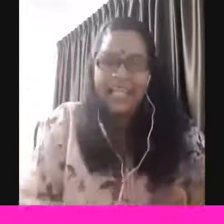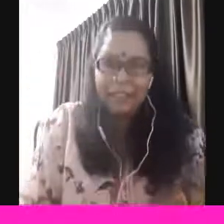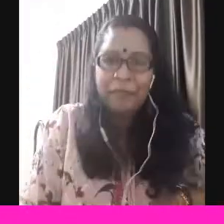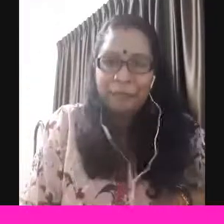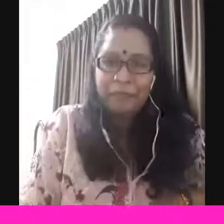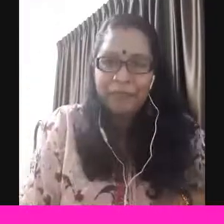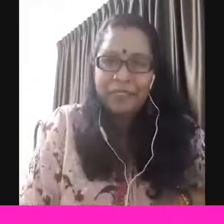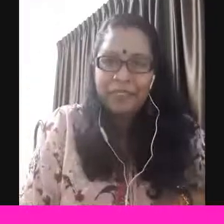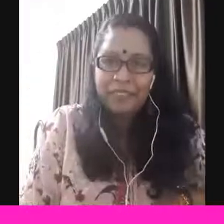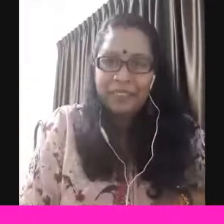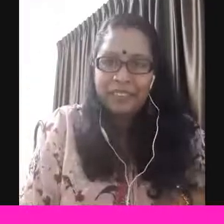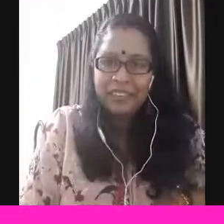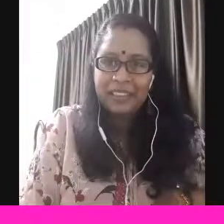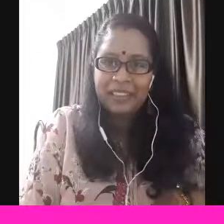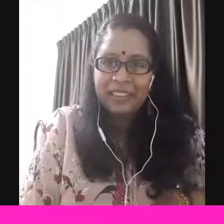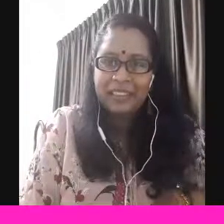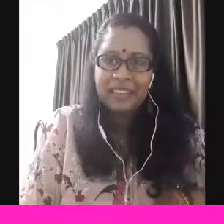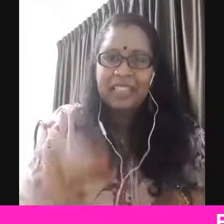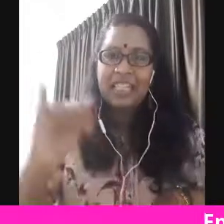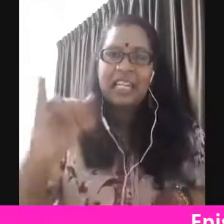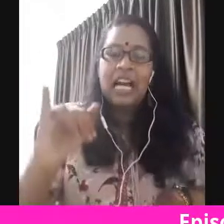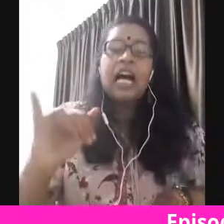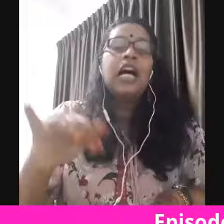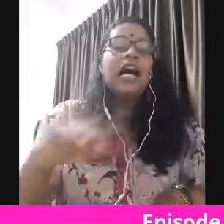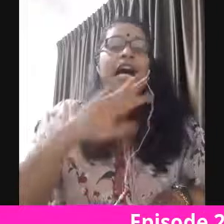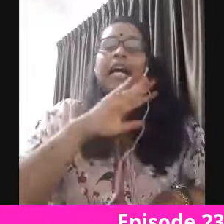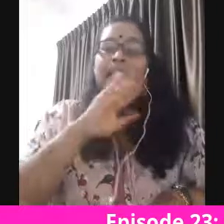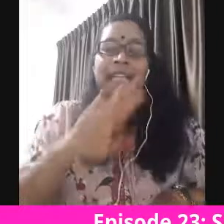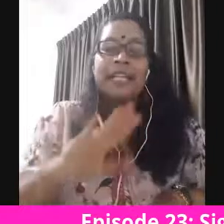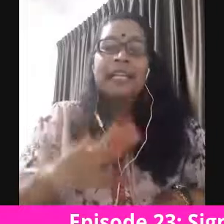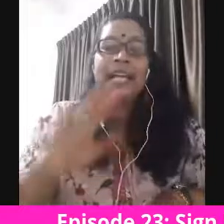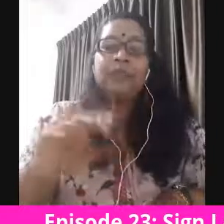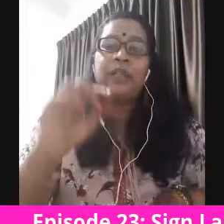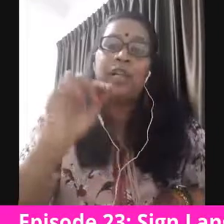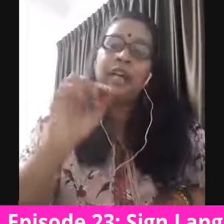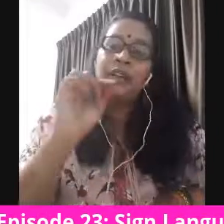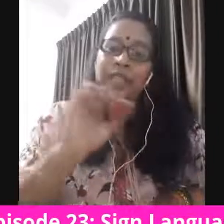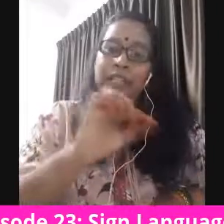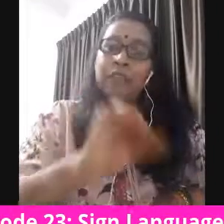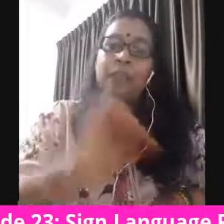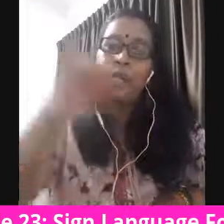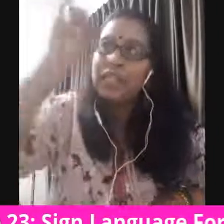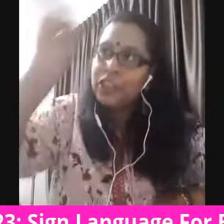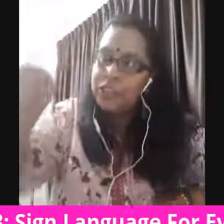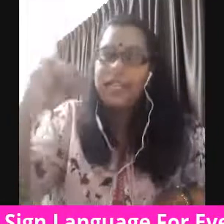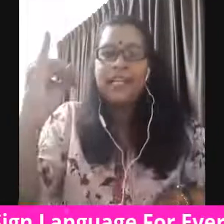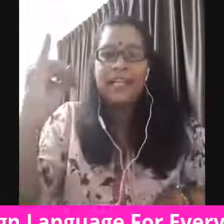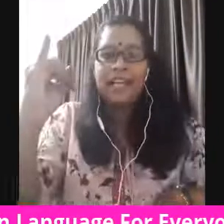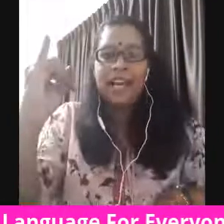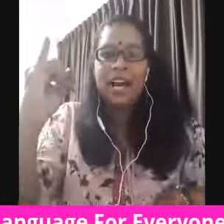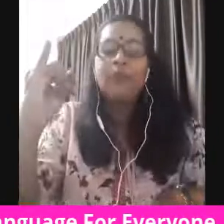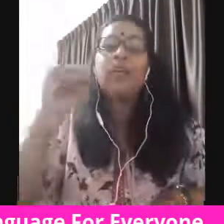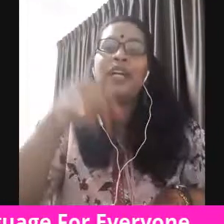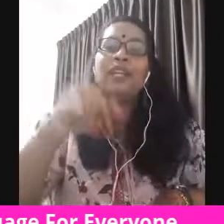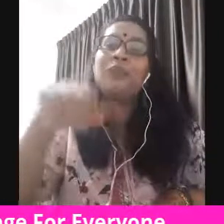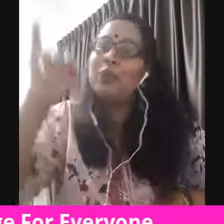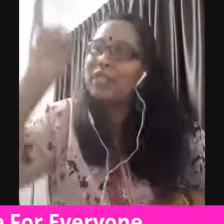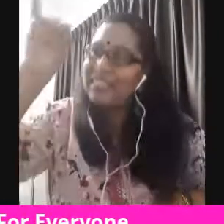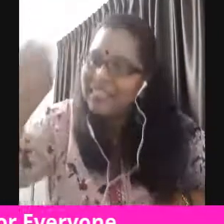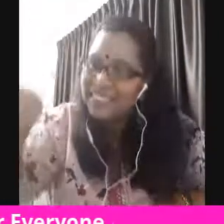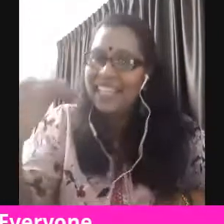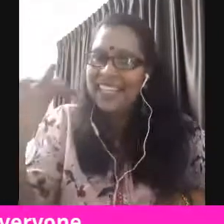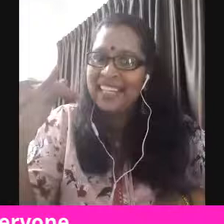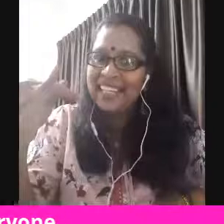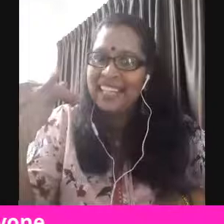yeah, J, From bottom or top? J. exactly like we write in book, J. How you write in